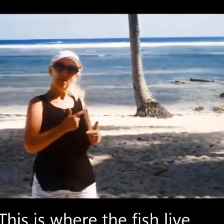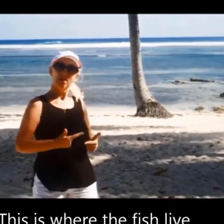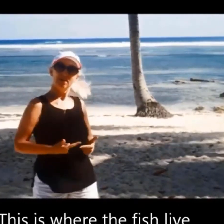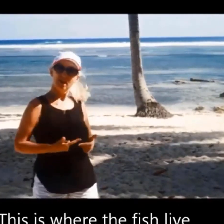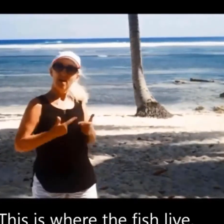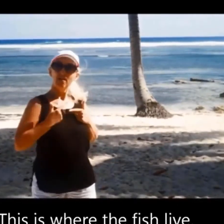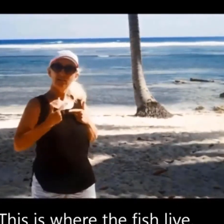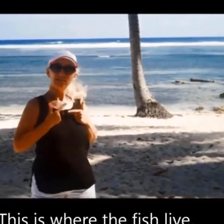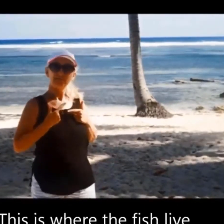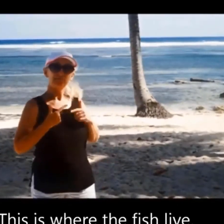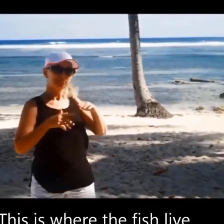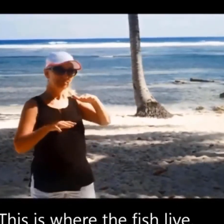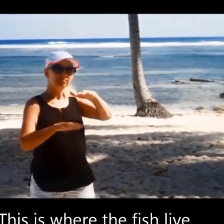live.